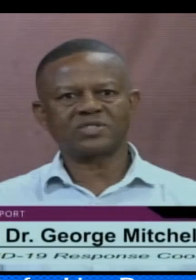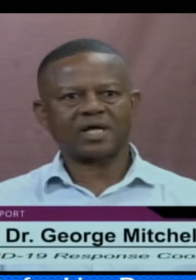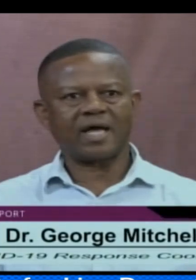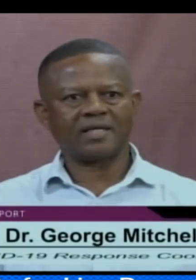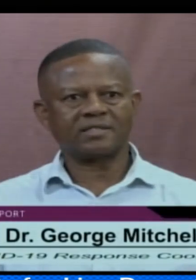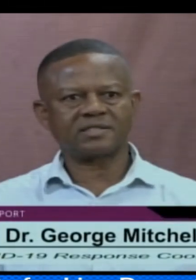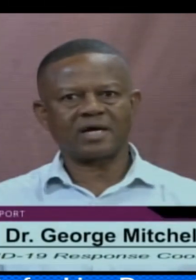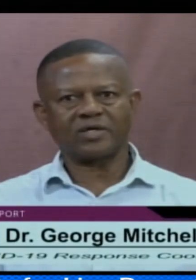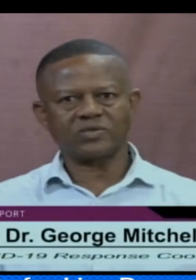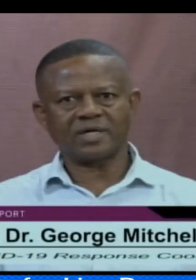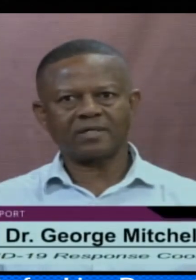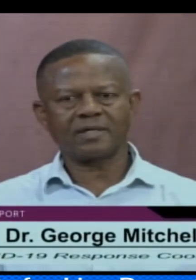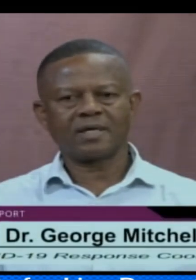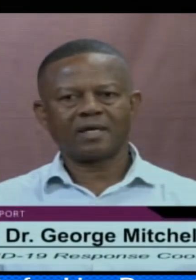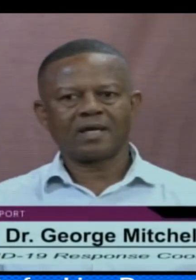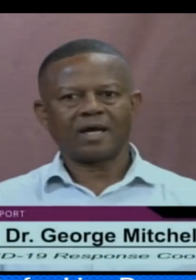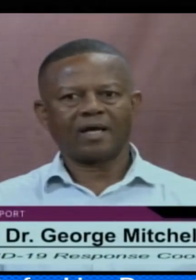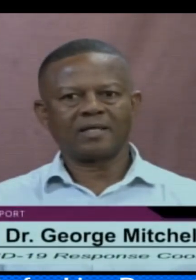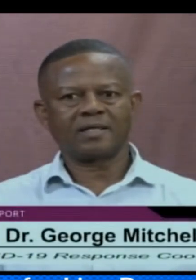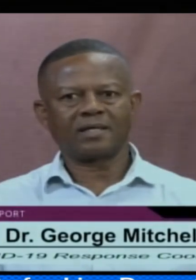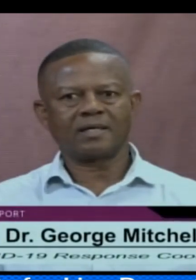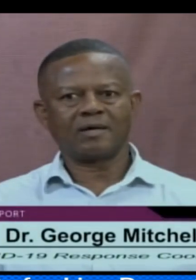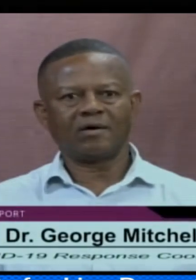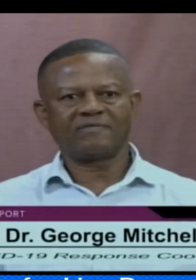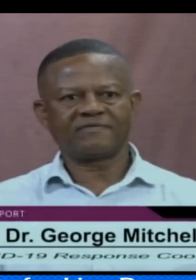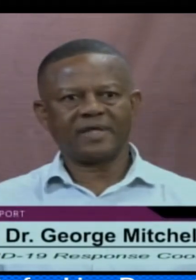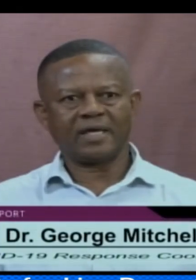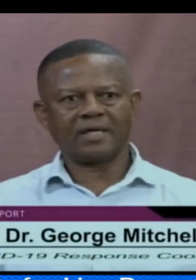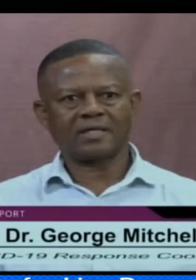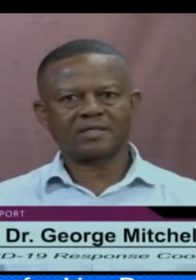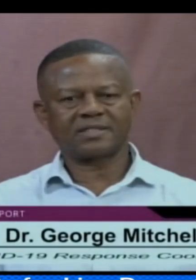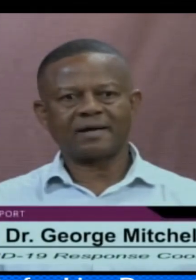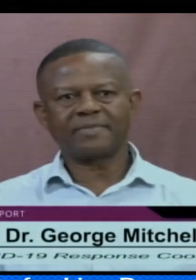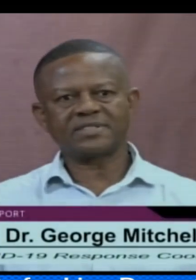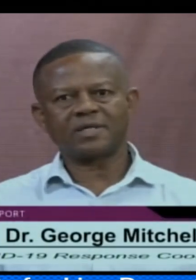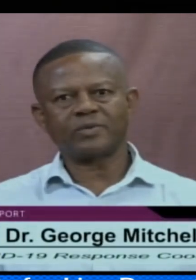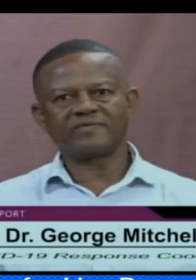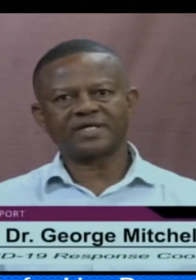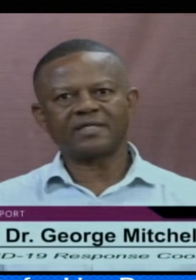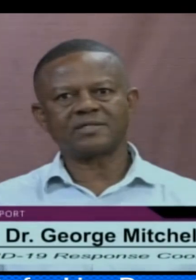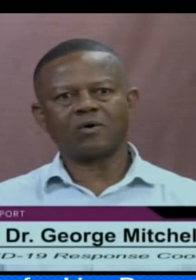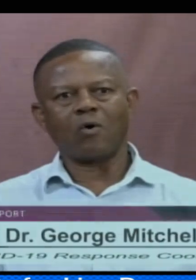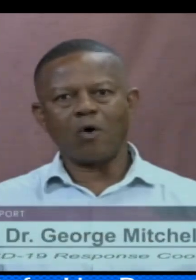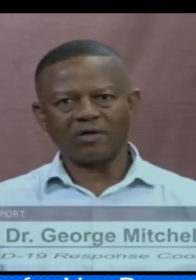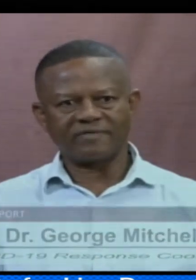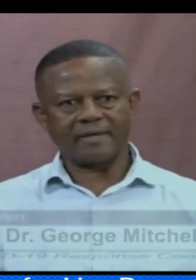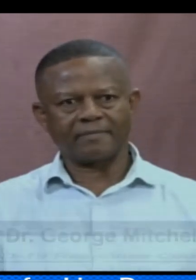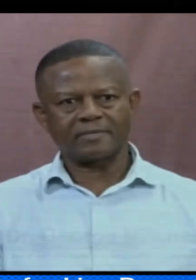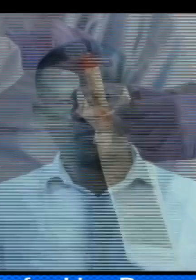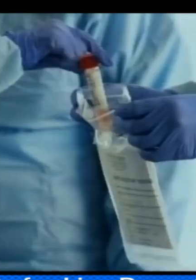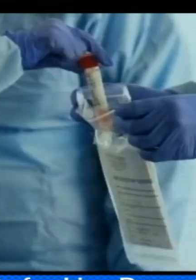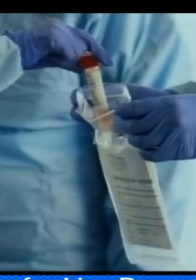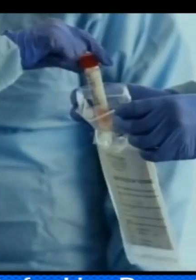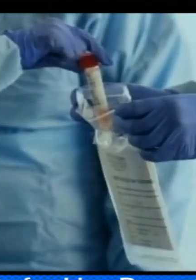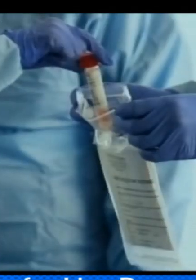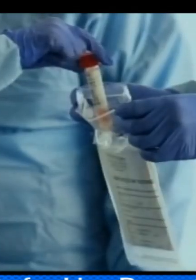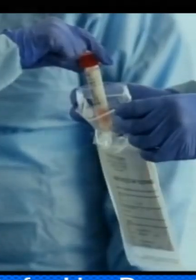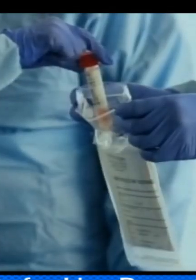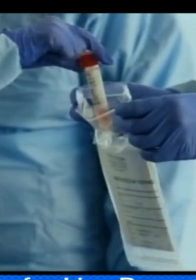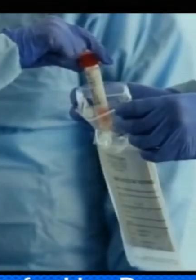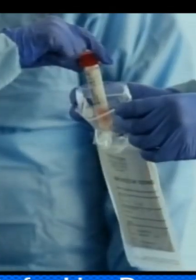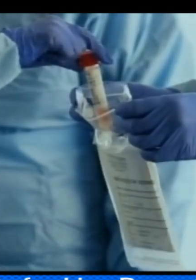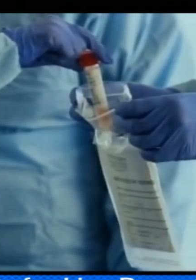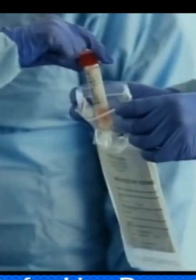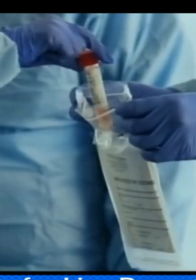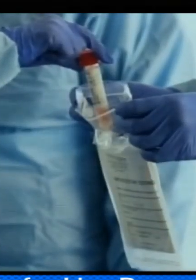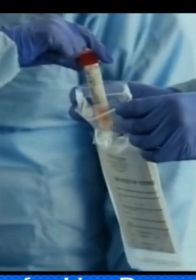that most islands are using. And of the samples that we've sent, all of them, and I repeat,